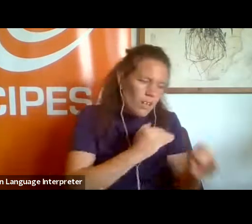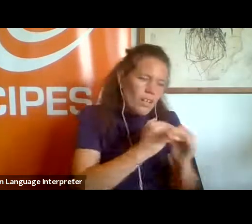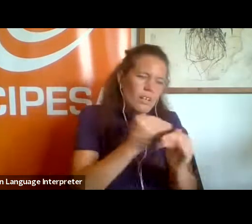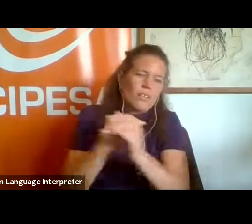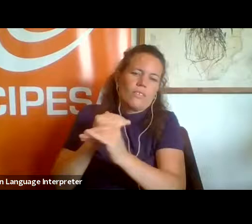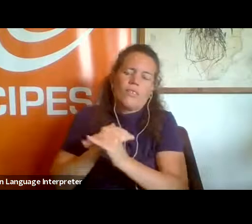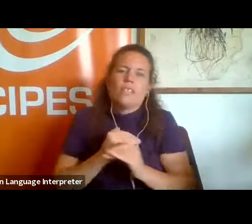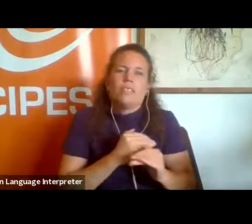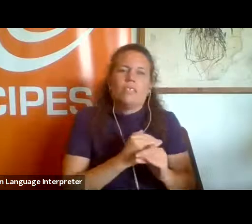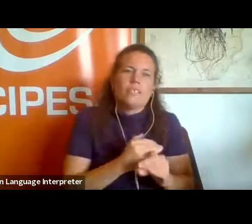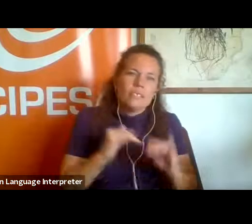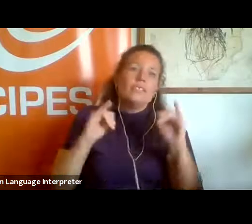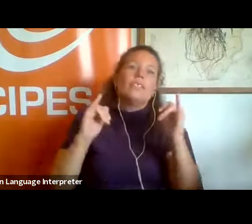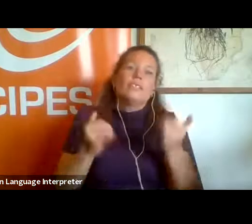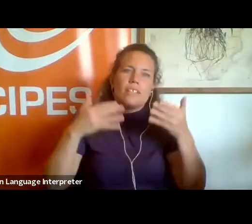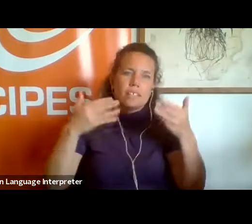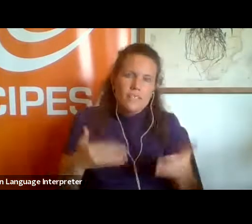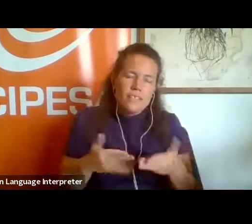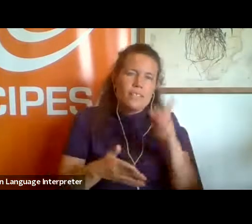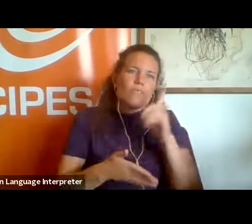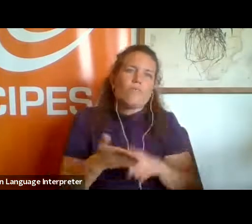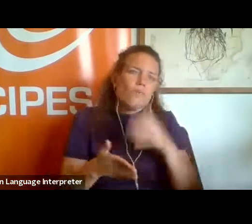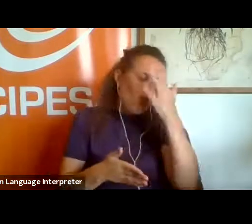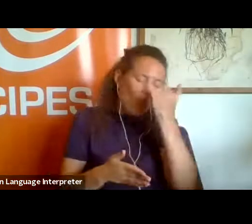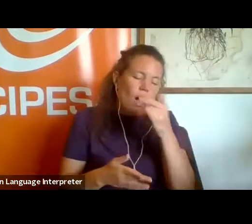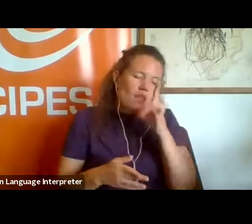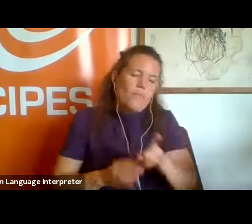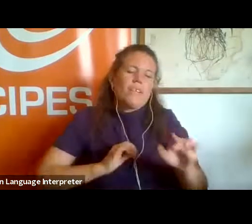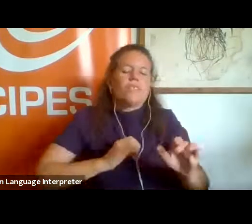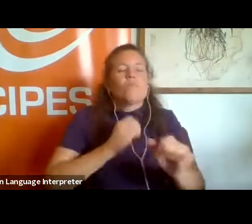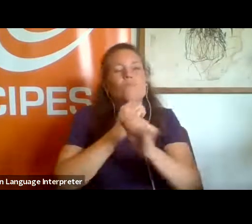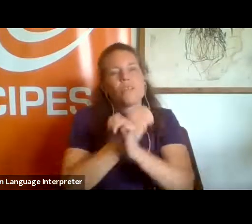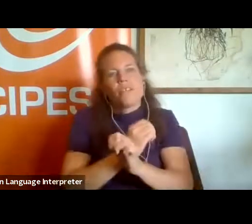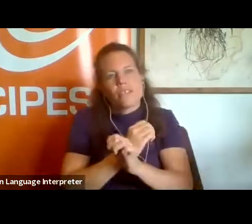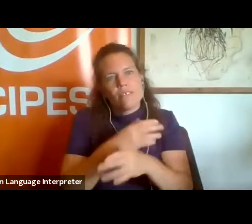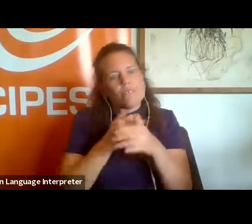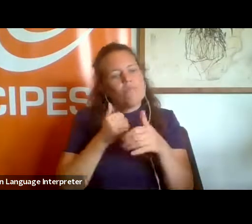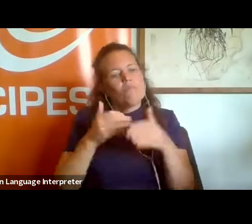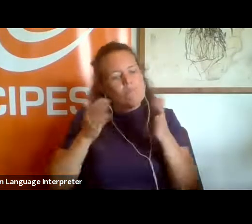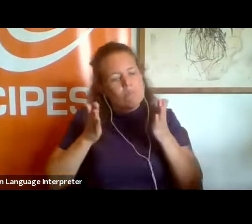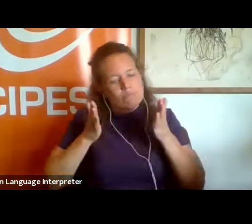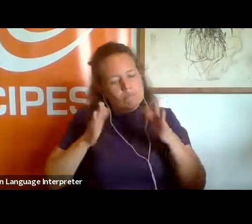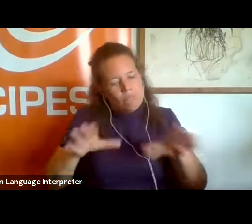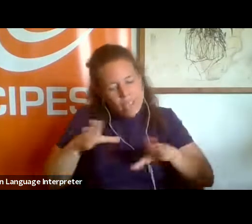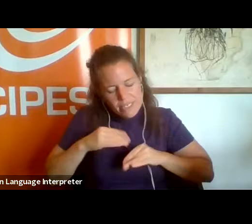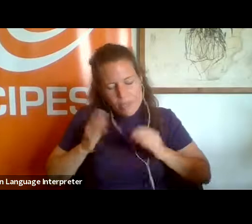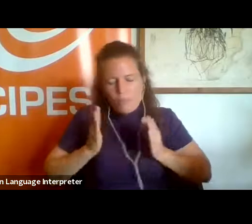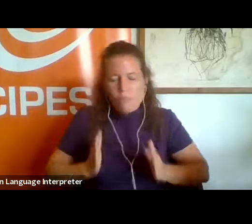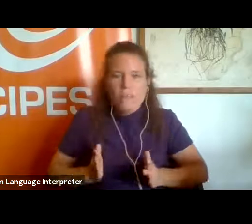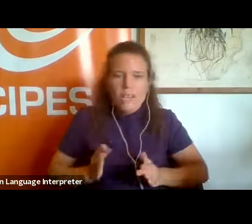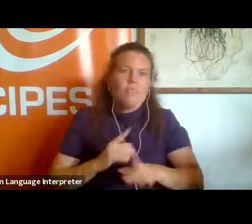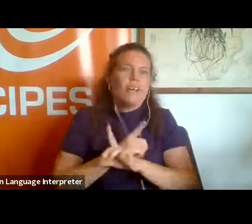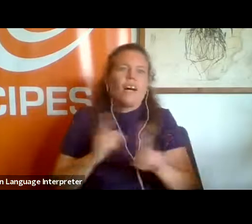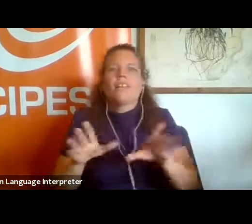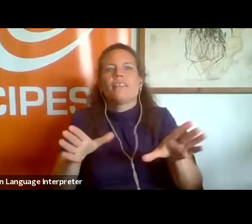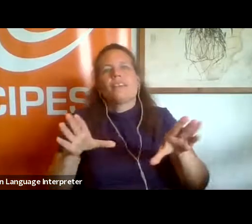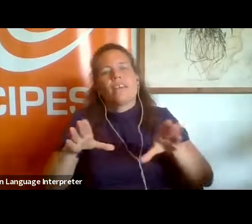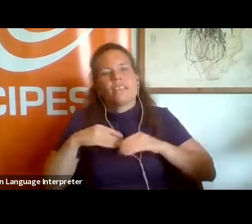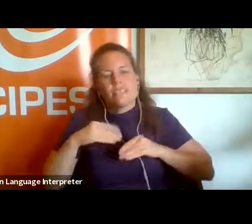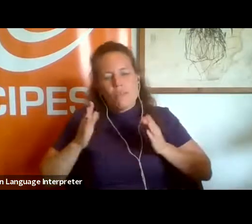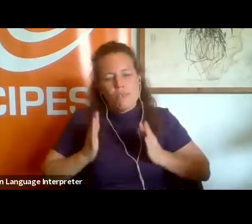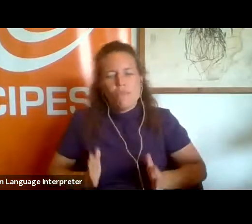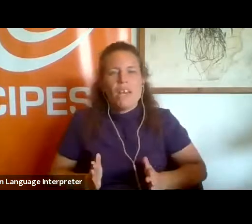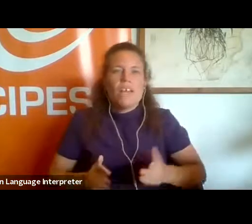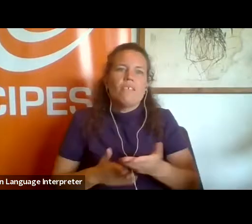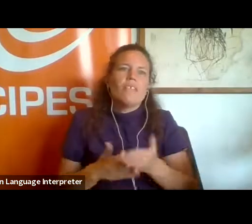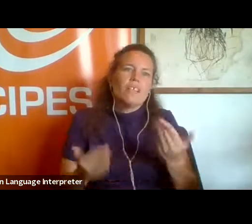this is why the internet should be protected. This is what is acceptable behavior online. This is unacceptable behavior online. And then to come up